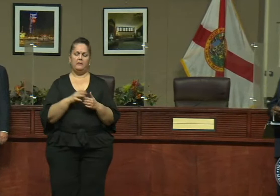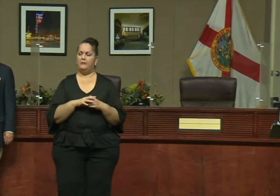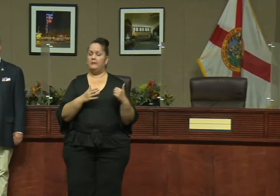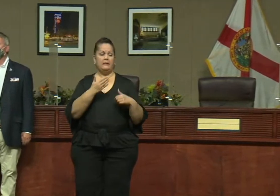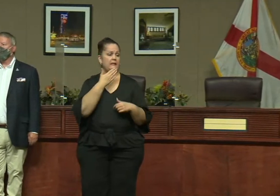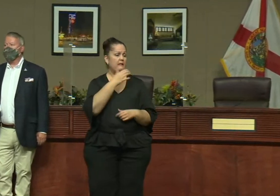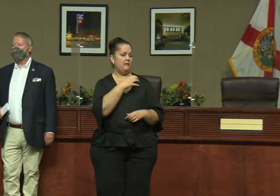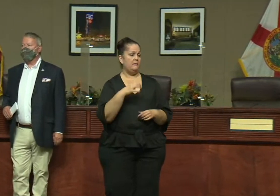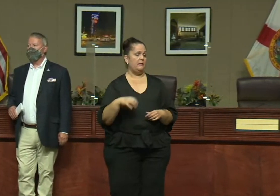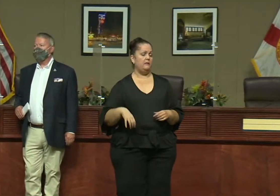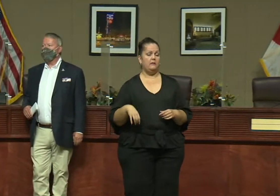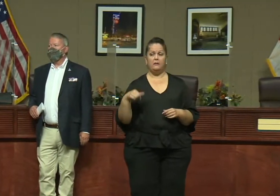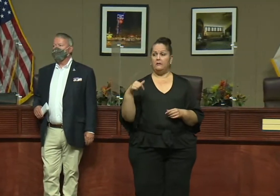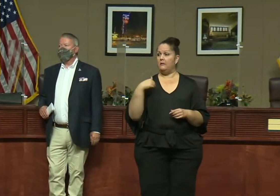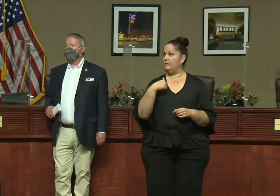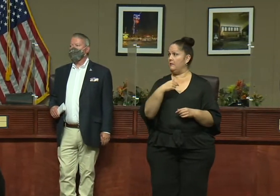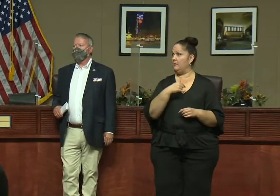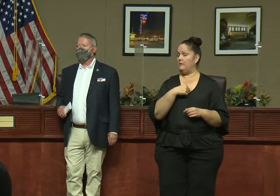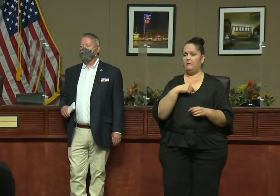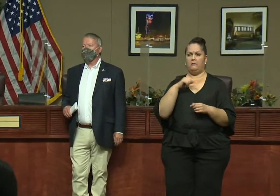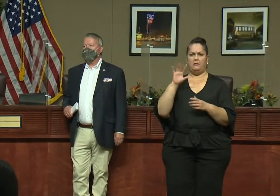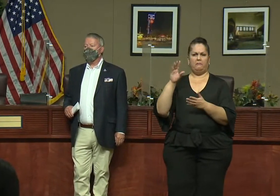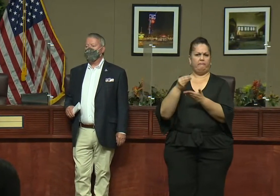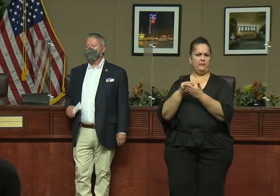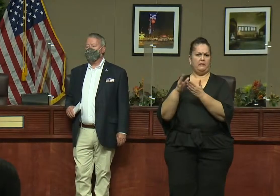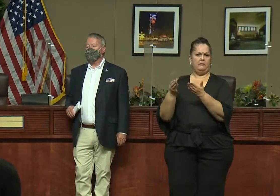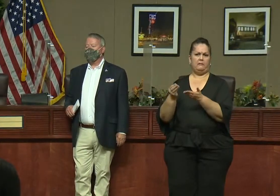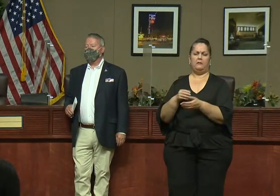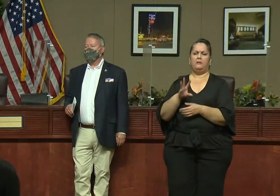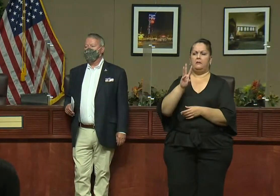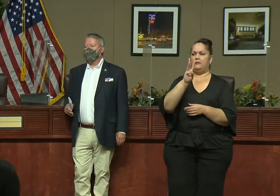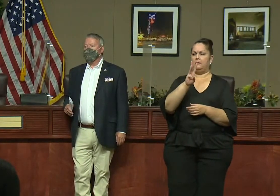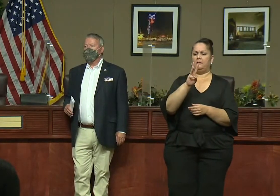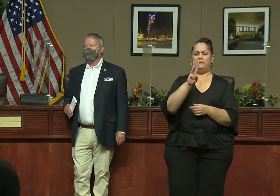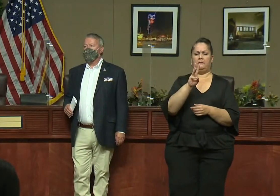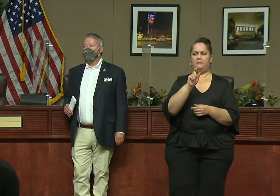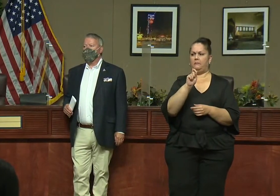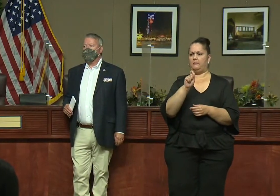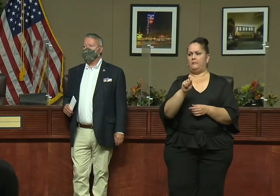Mayor. So we've allocated about $6.1 million so